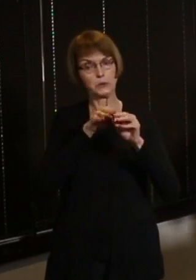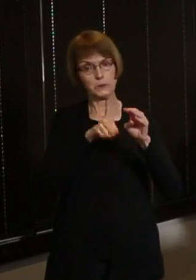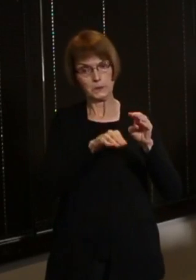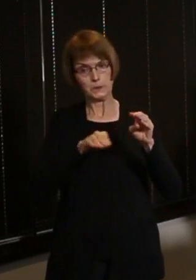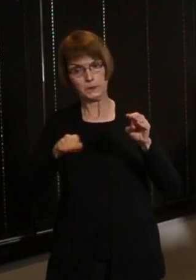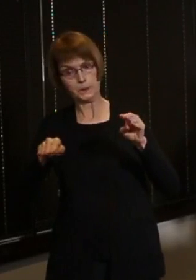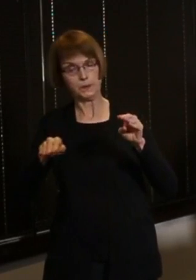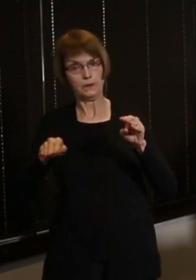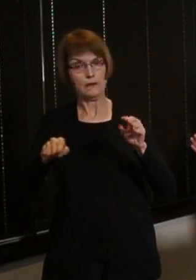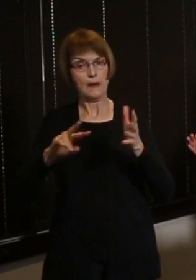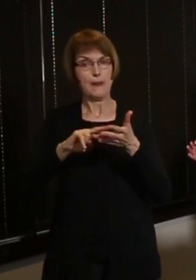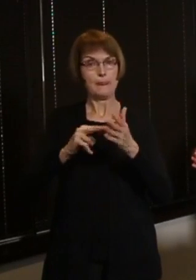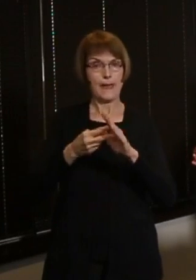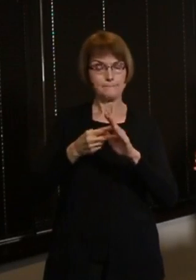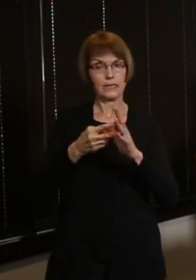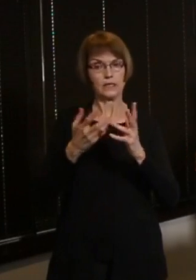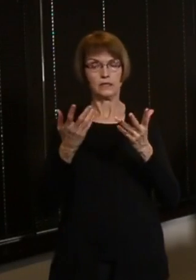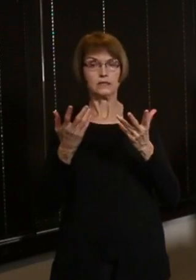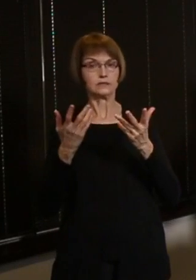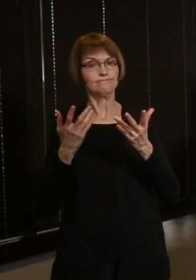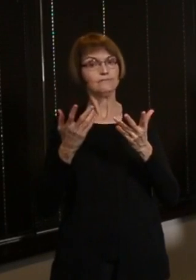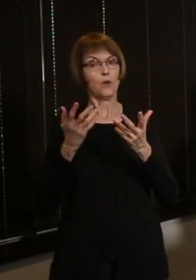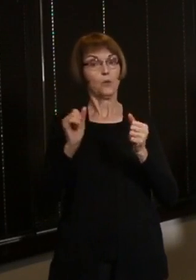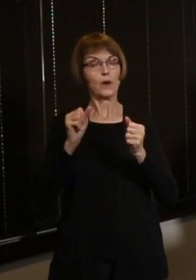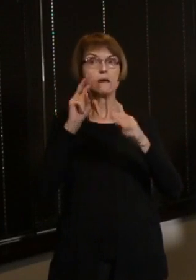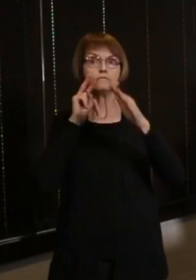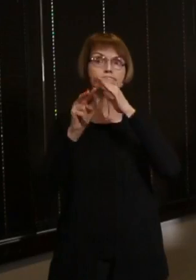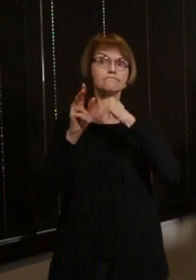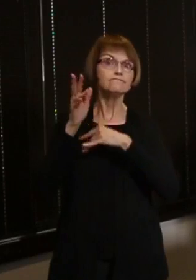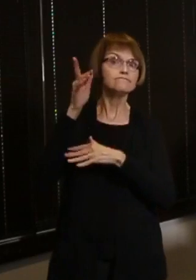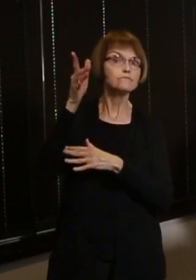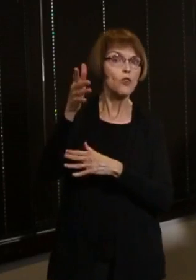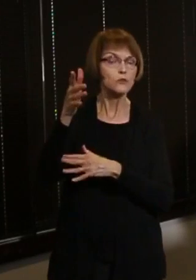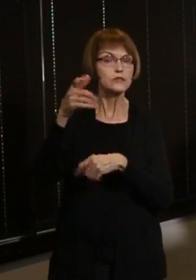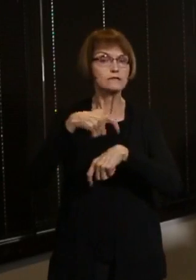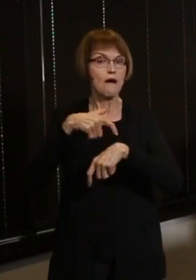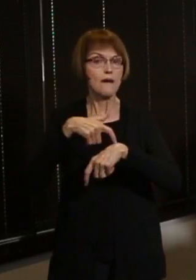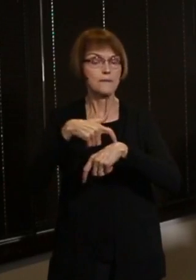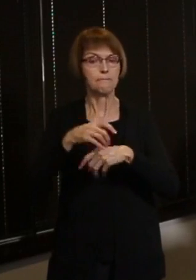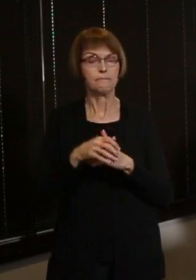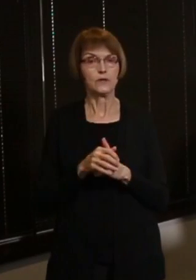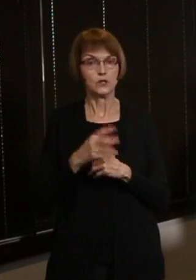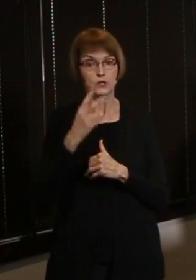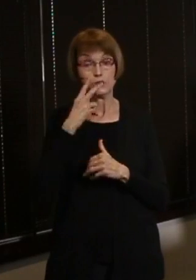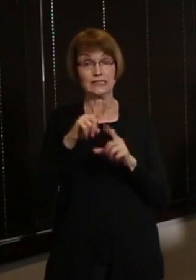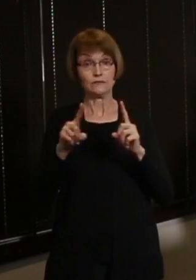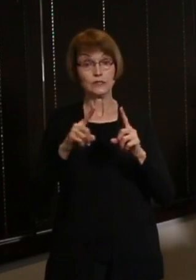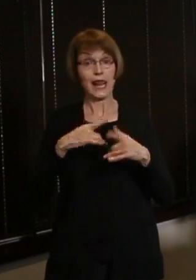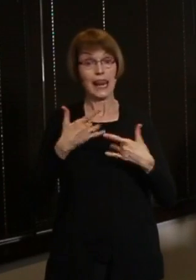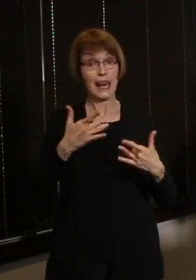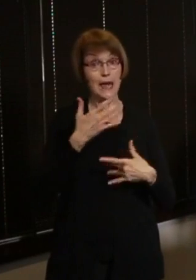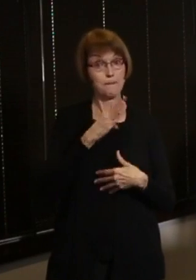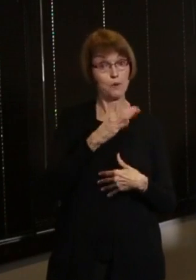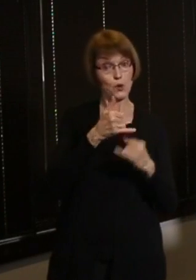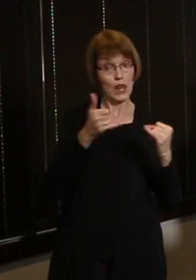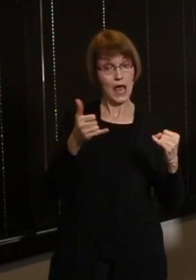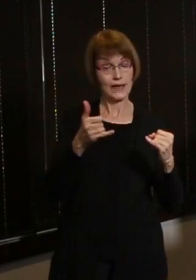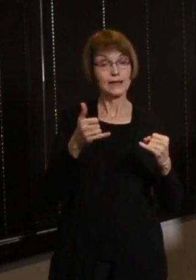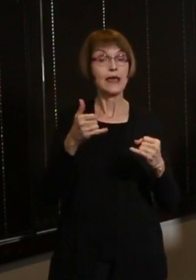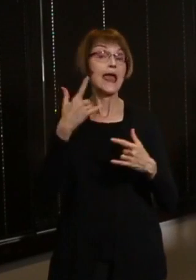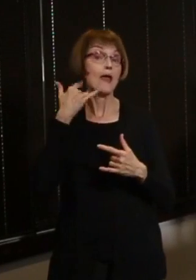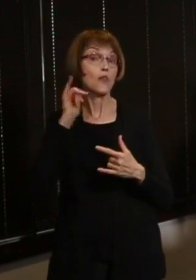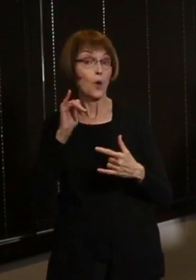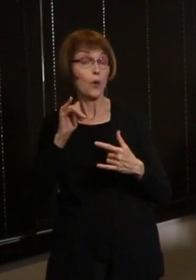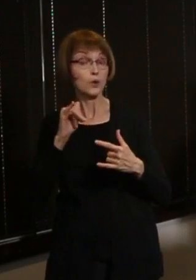essentially what that does is it draws it further out in time. And so you can see the difference between that light blue line and the gold